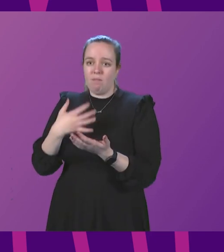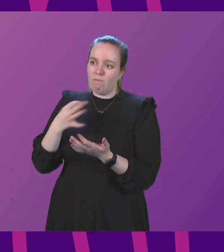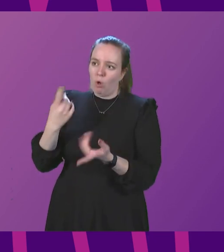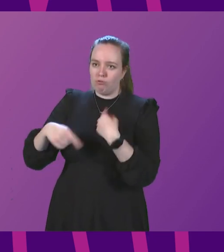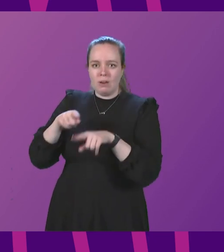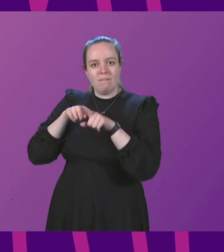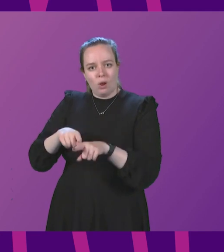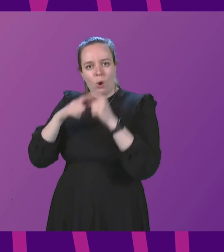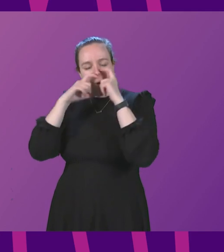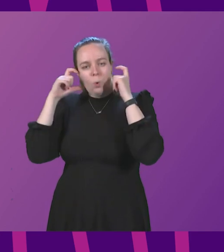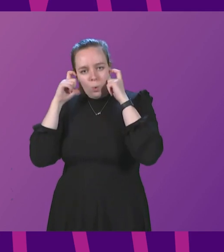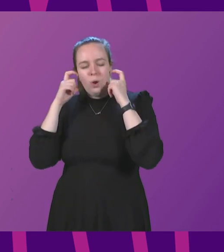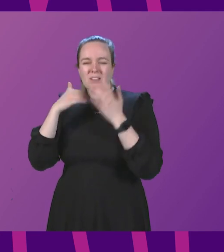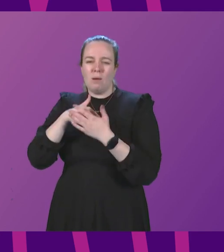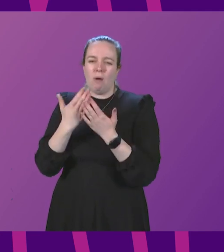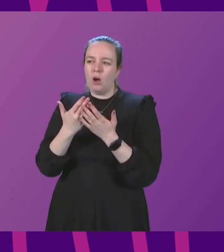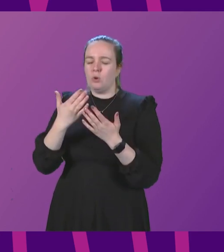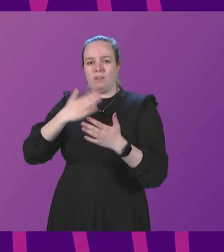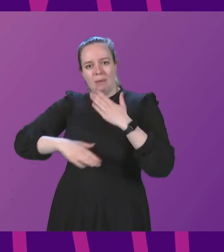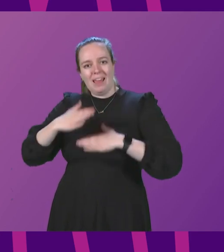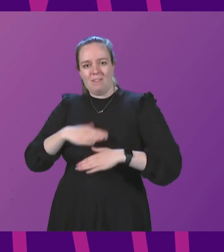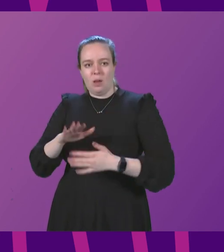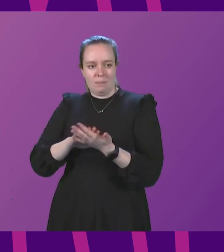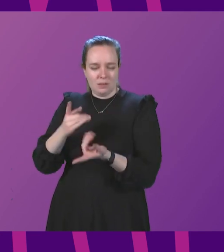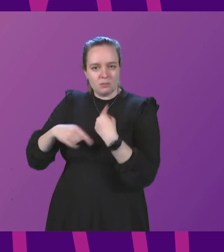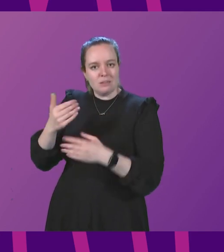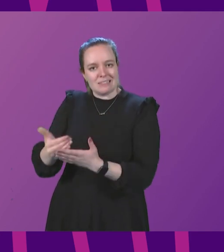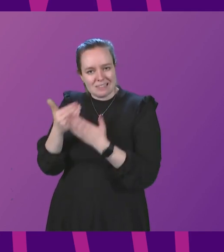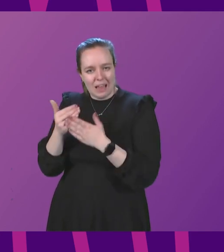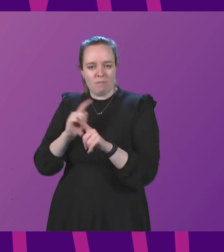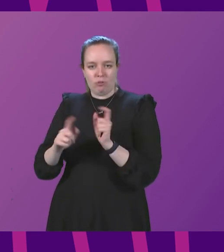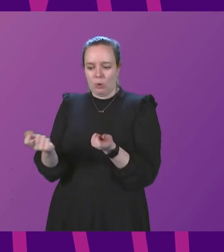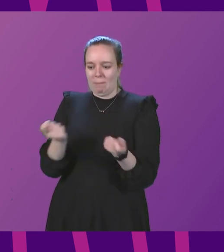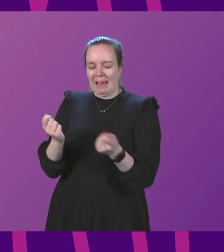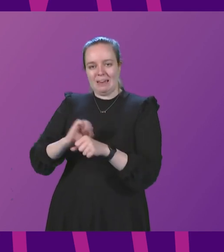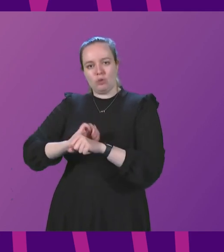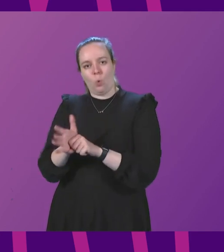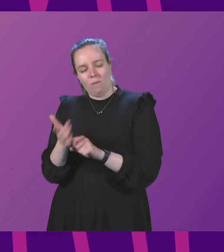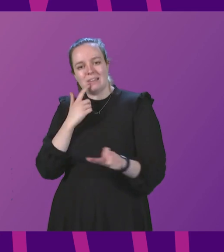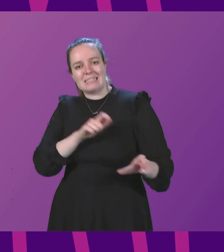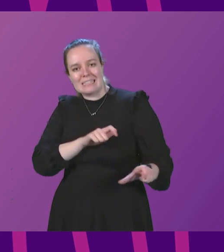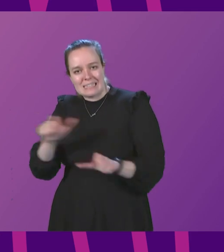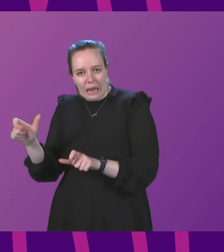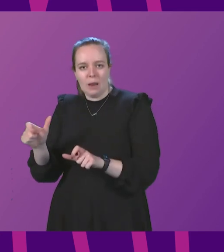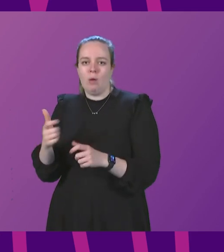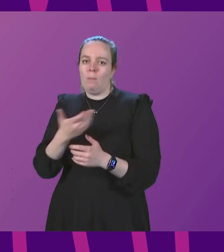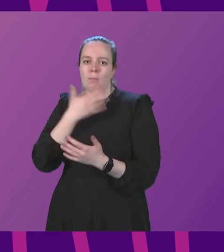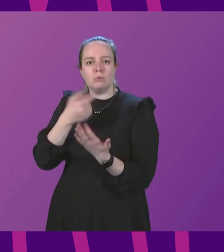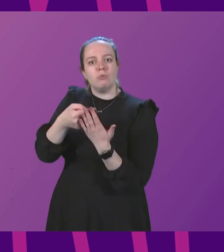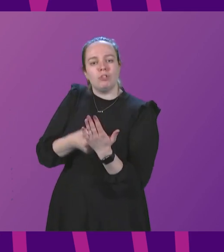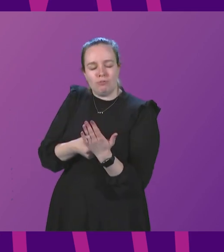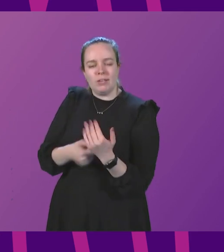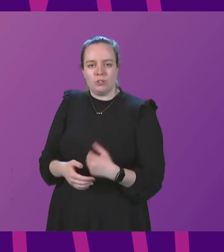compliance as part of the range of behaviours that will help keep us safe as we manage COVID in a more sustainable and less restrictive way.